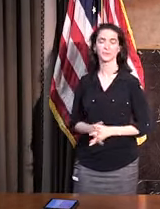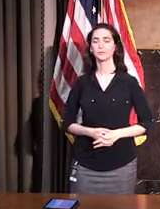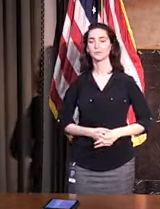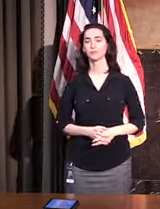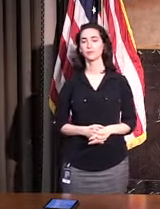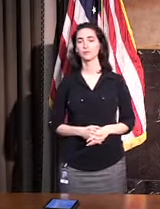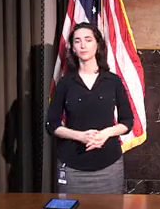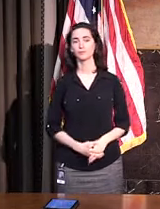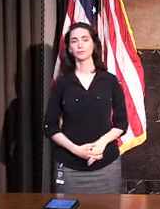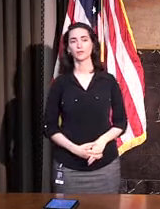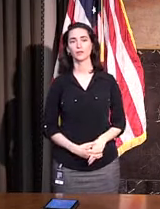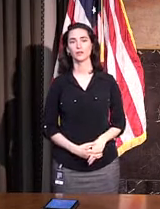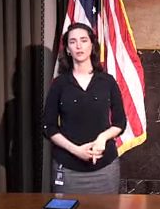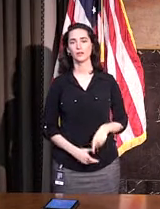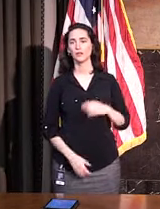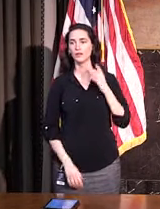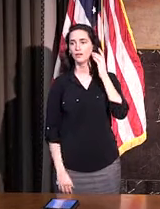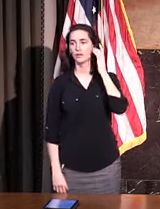And